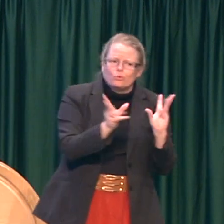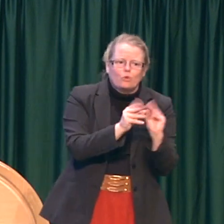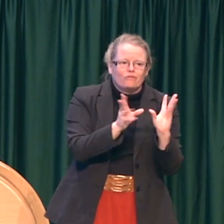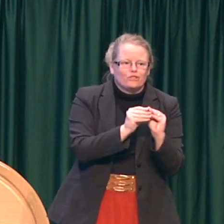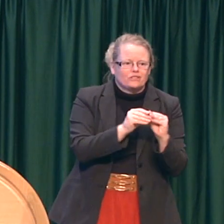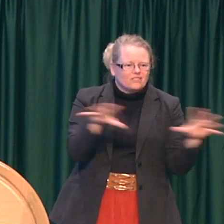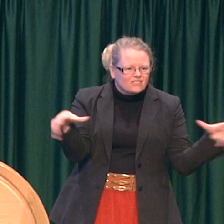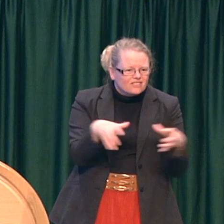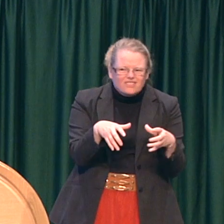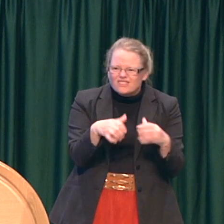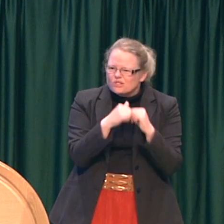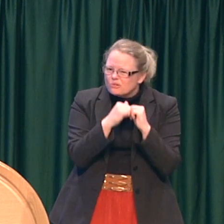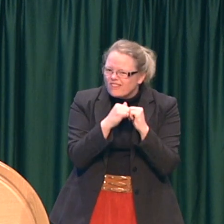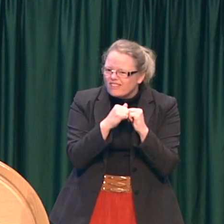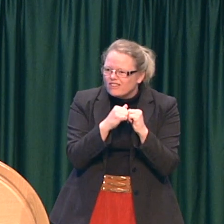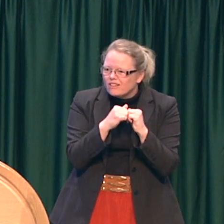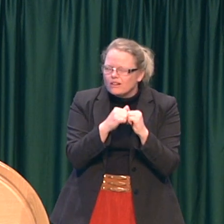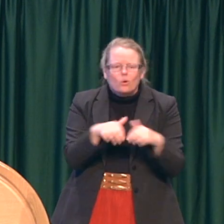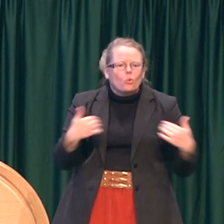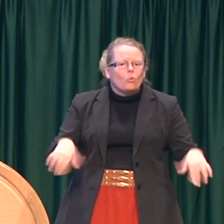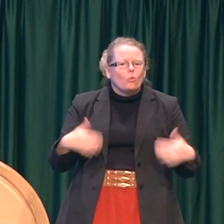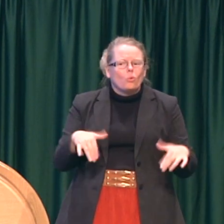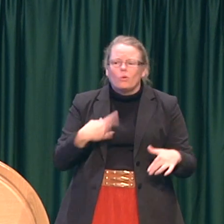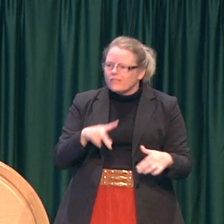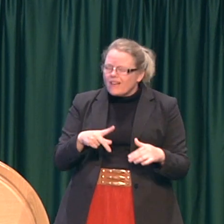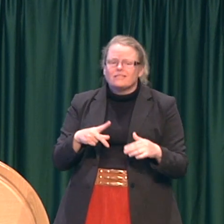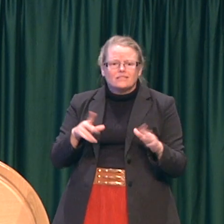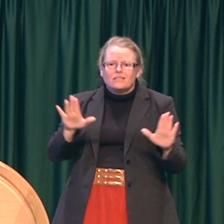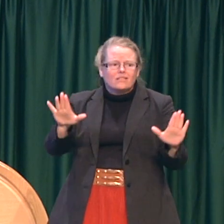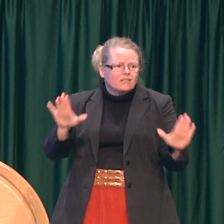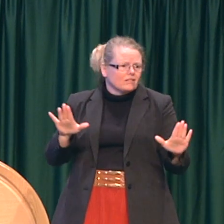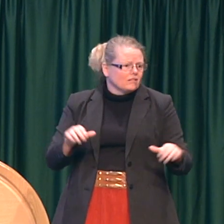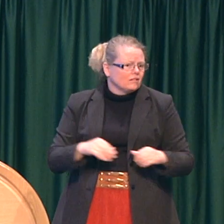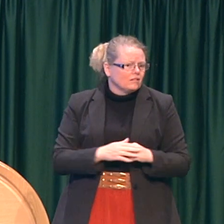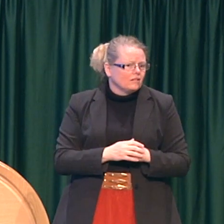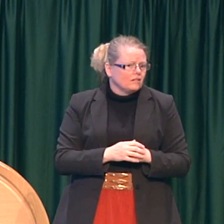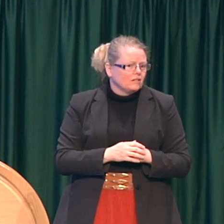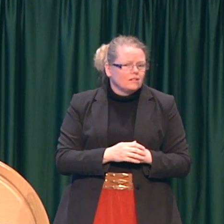Symposium happening at the same time as the Interpreting Conference. That's wonderful.